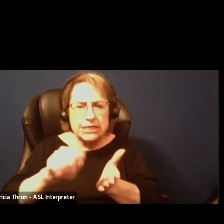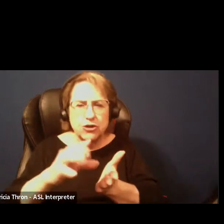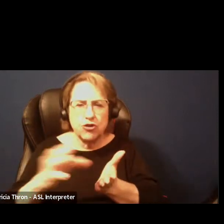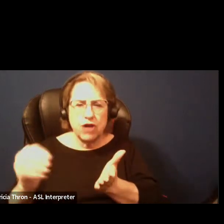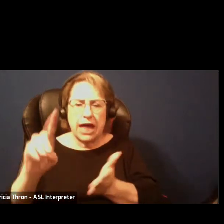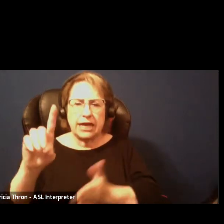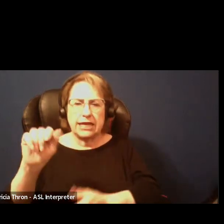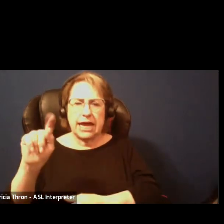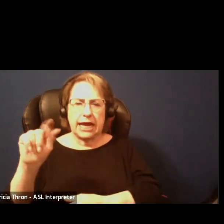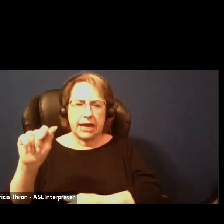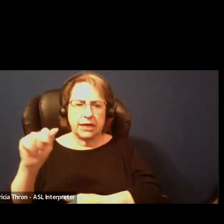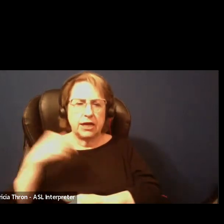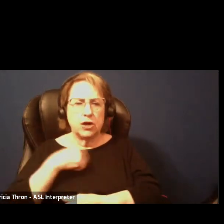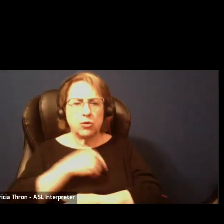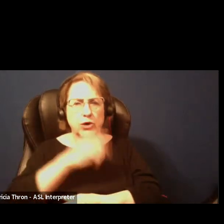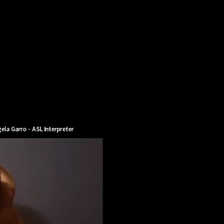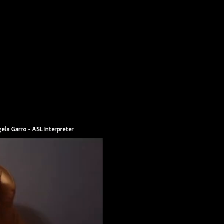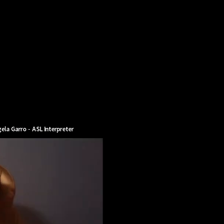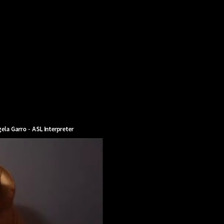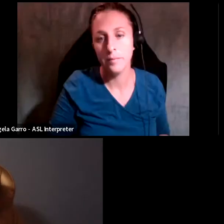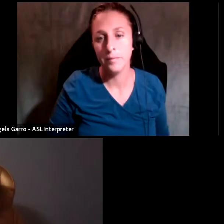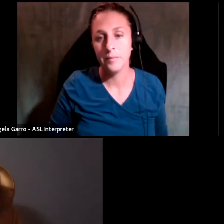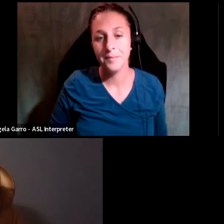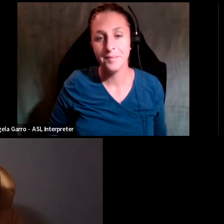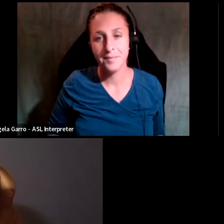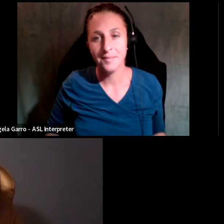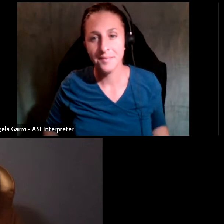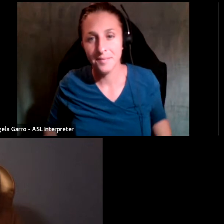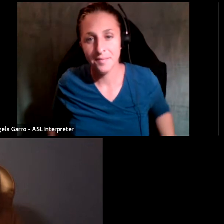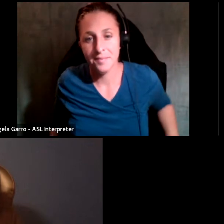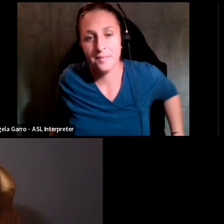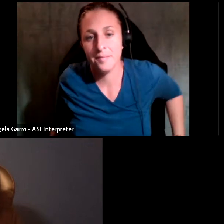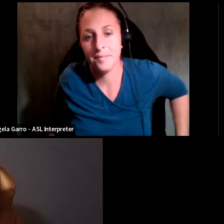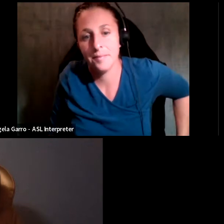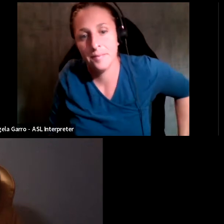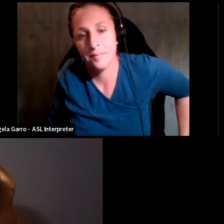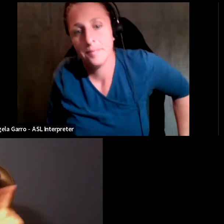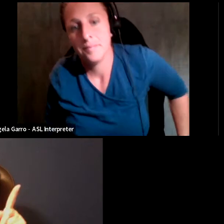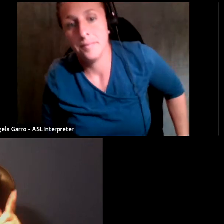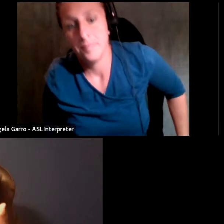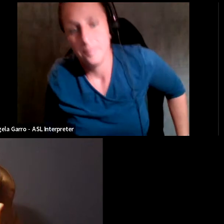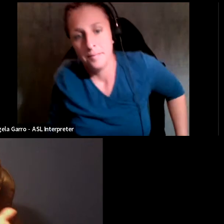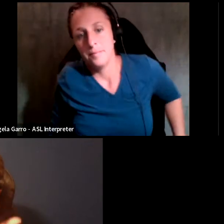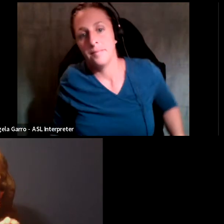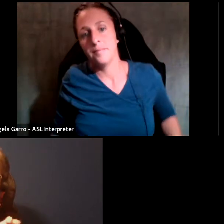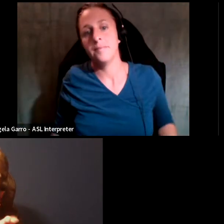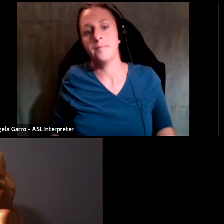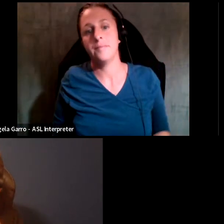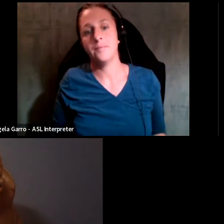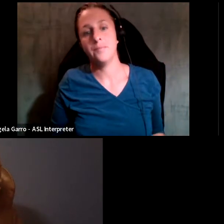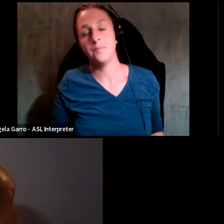assuming the research and data is correct, but we note that throughout our response in the report.